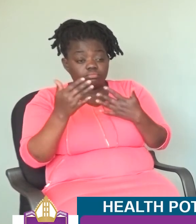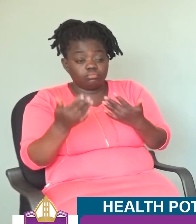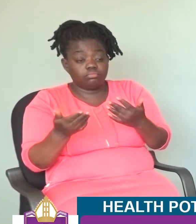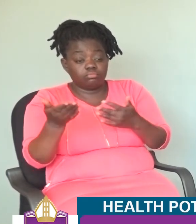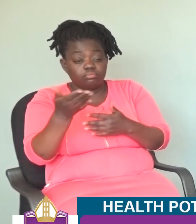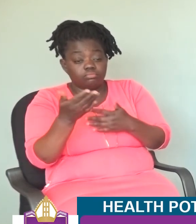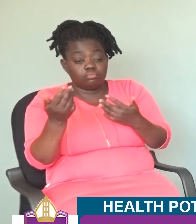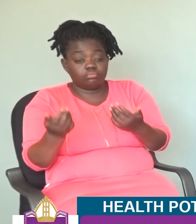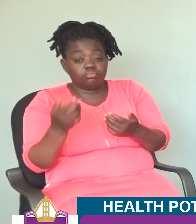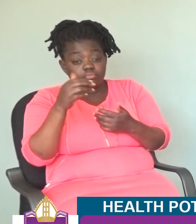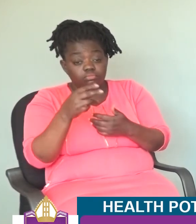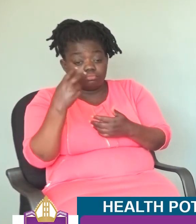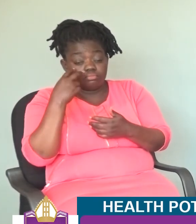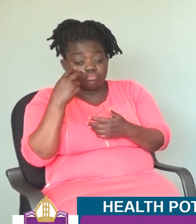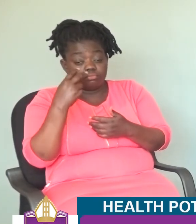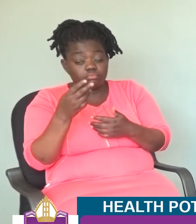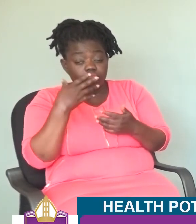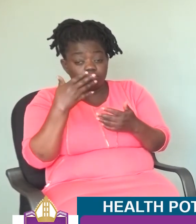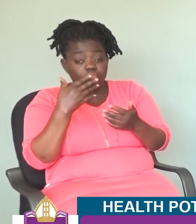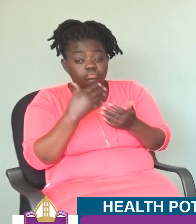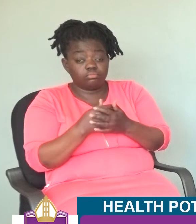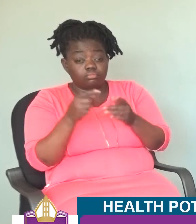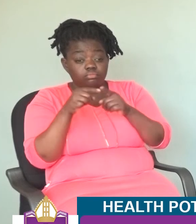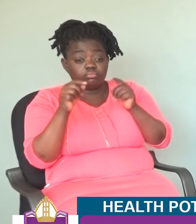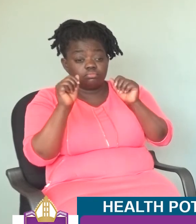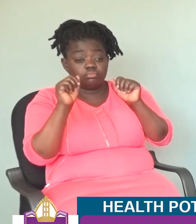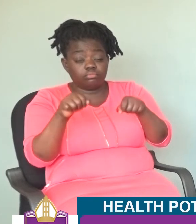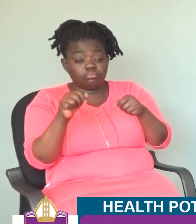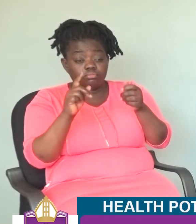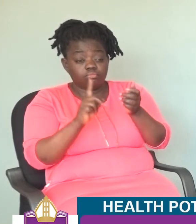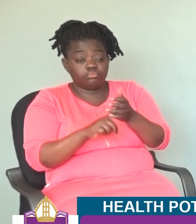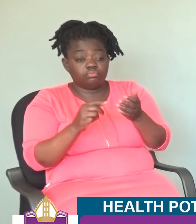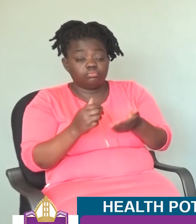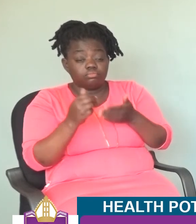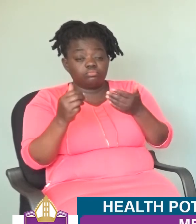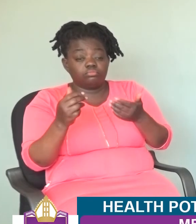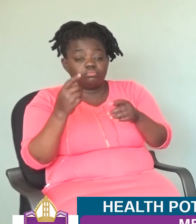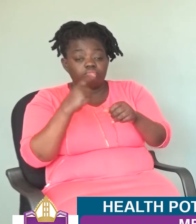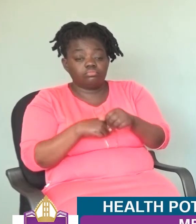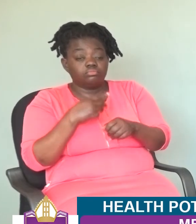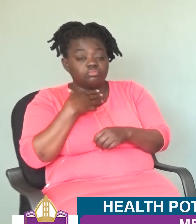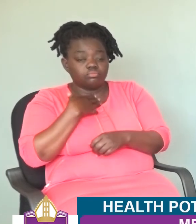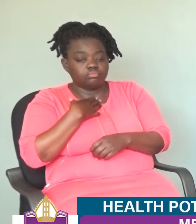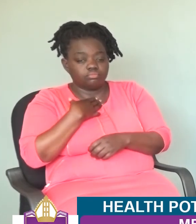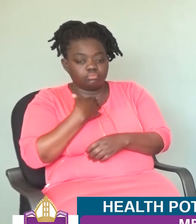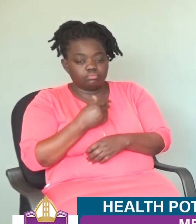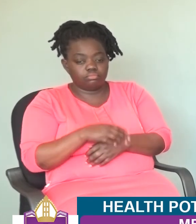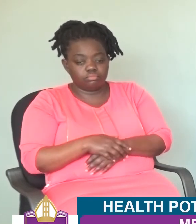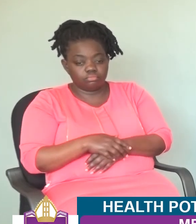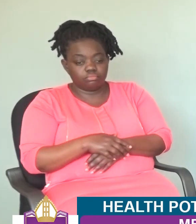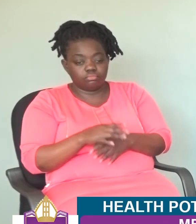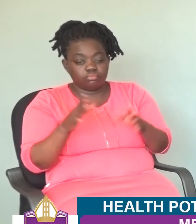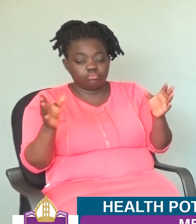to ensure that your vision is very good and you're able to get help when it is needed. So, doctor, as we wind